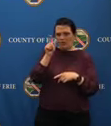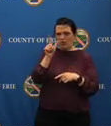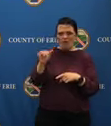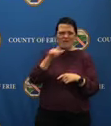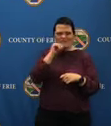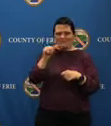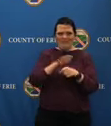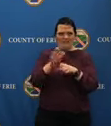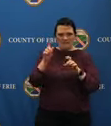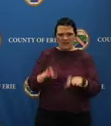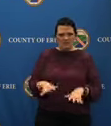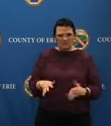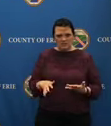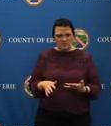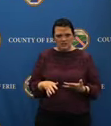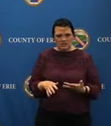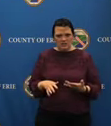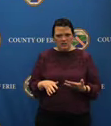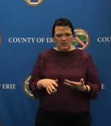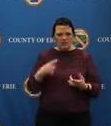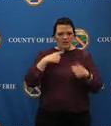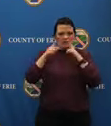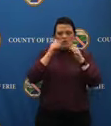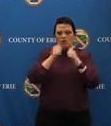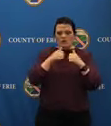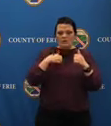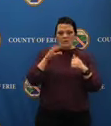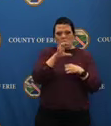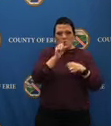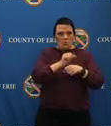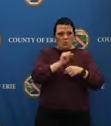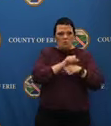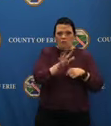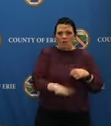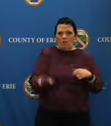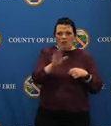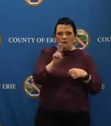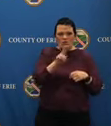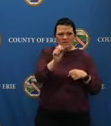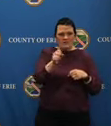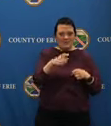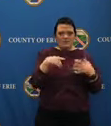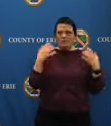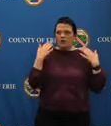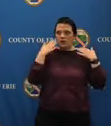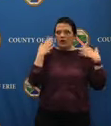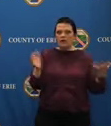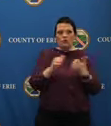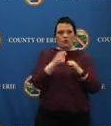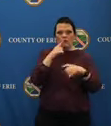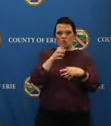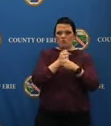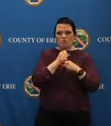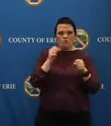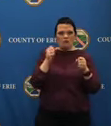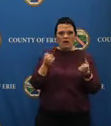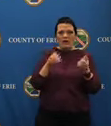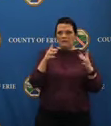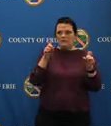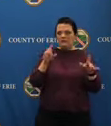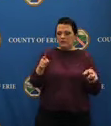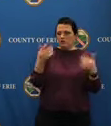they've tested enough. I talked to my colleagues across the United States, and they're like, I don't know how you guys got as many tests as you